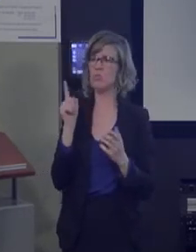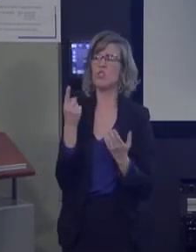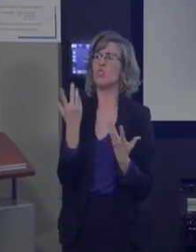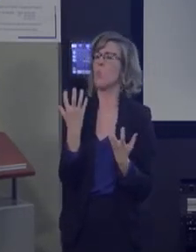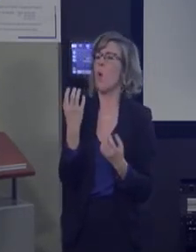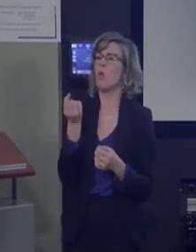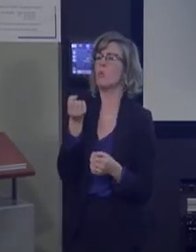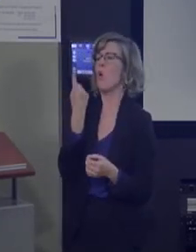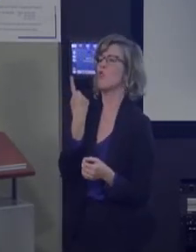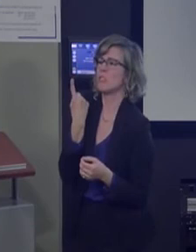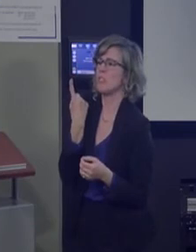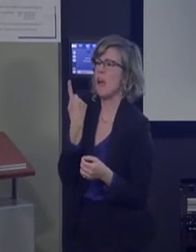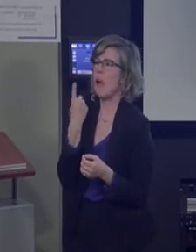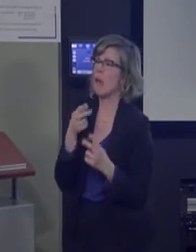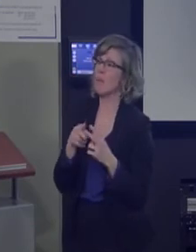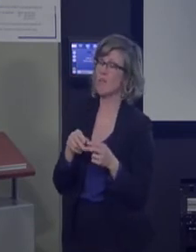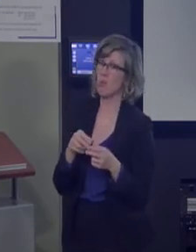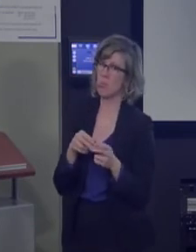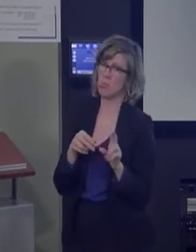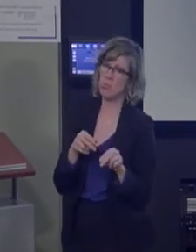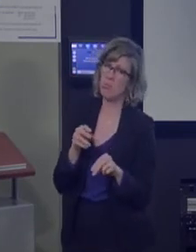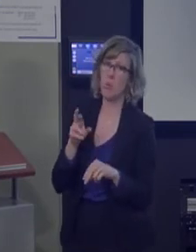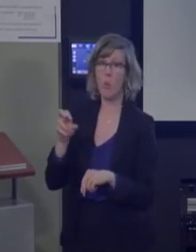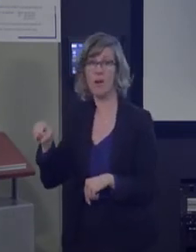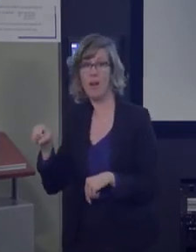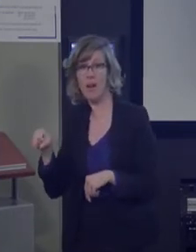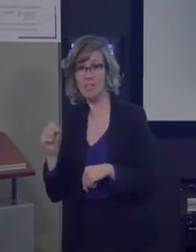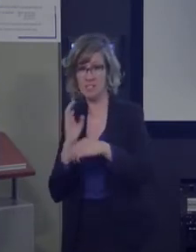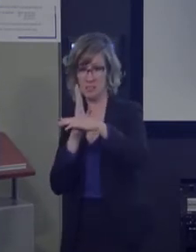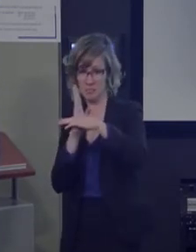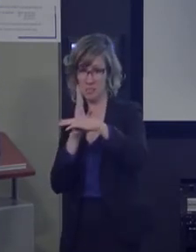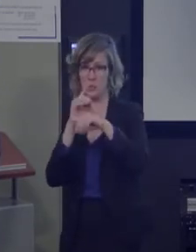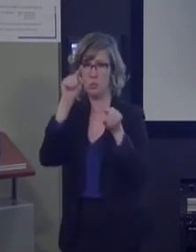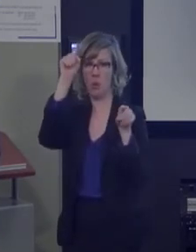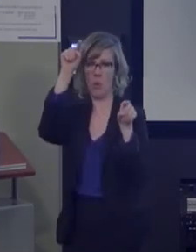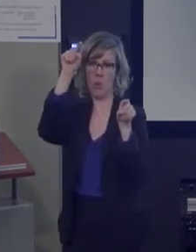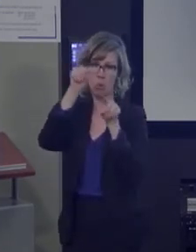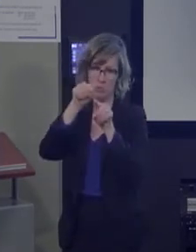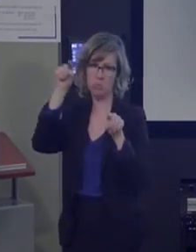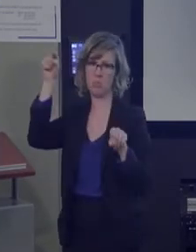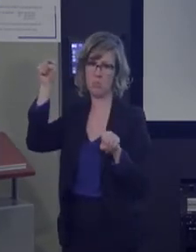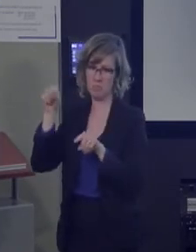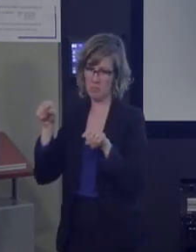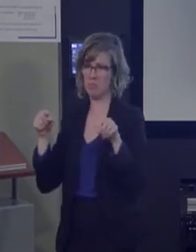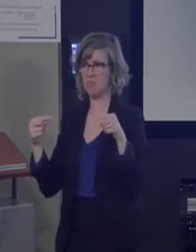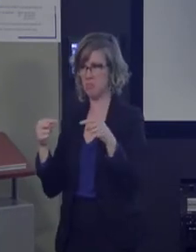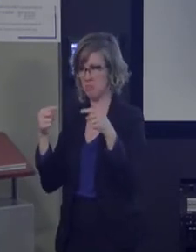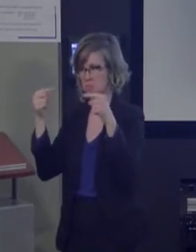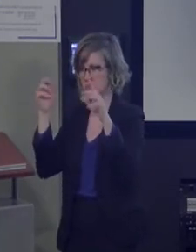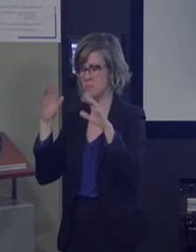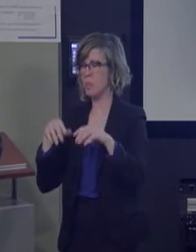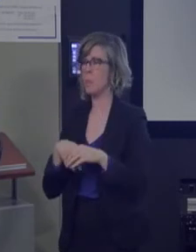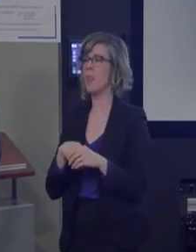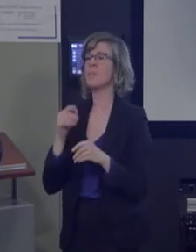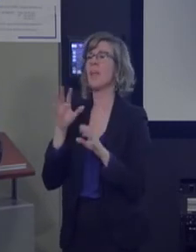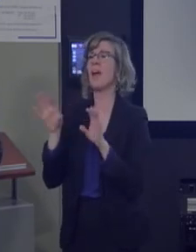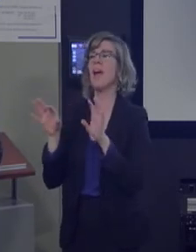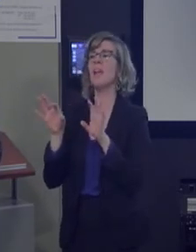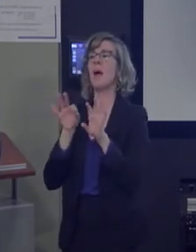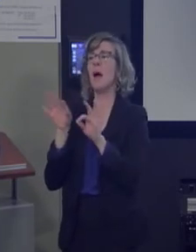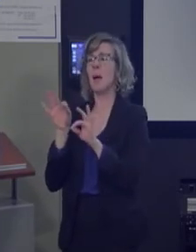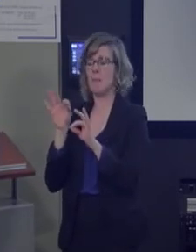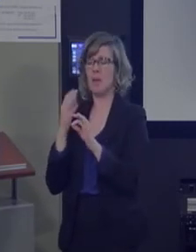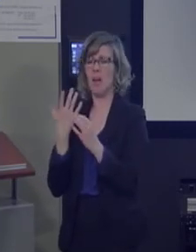or yes. And then he took some iconic scientists from the history of science. Unfortunately, he only chose